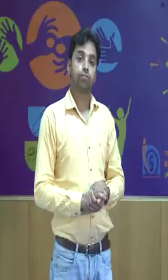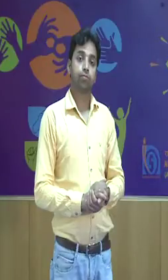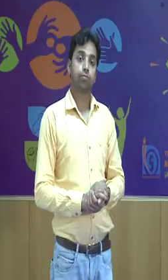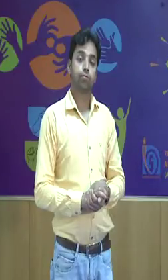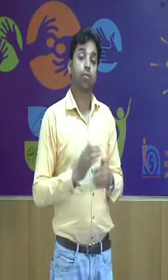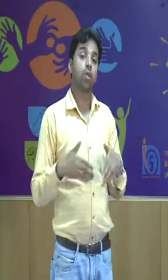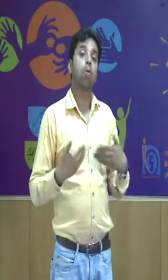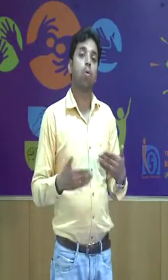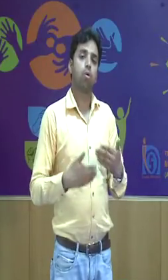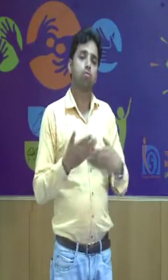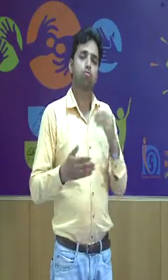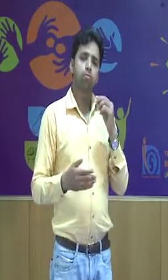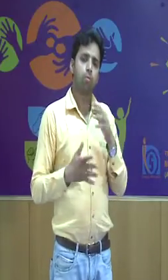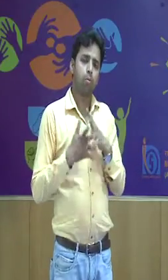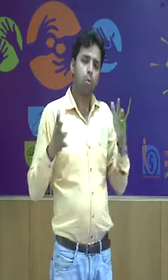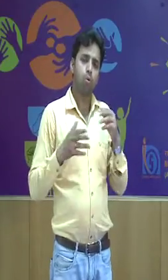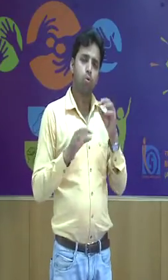While most families of Bengal